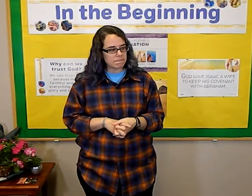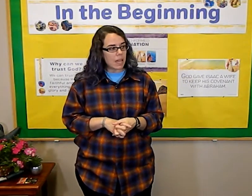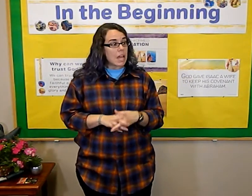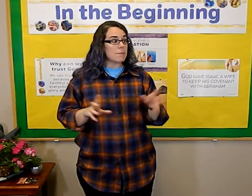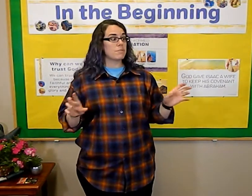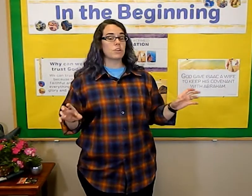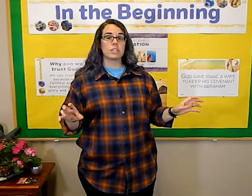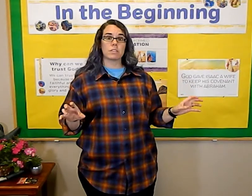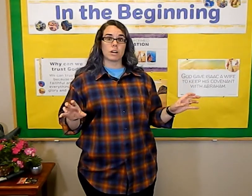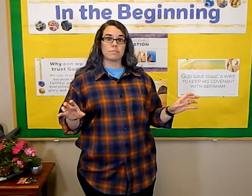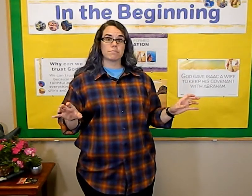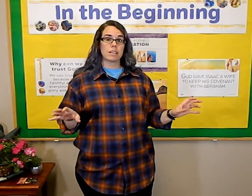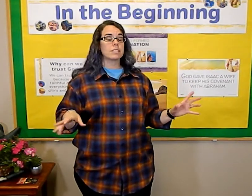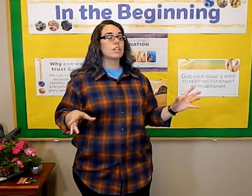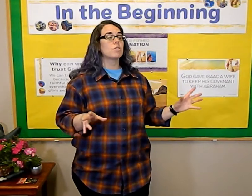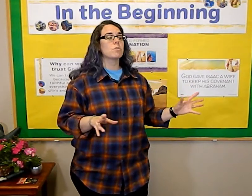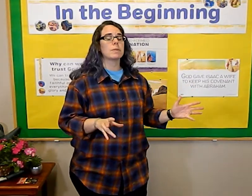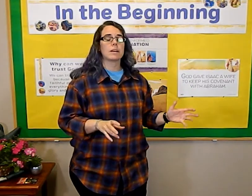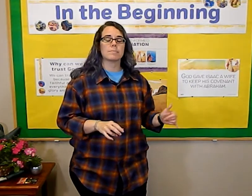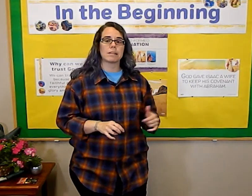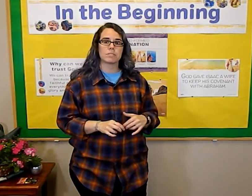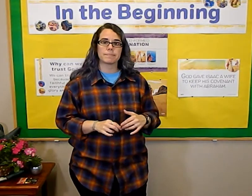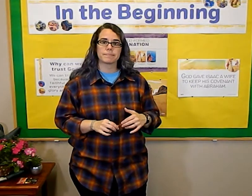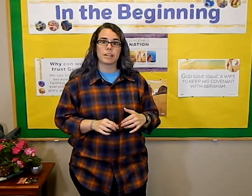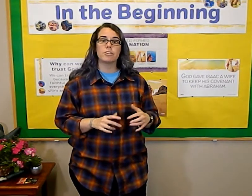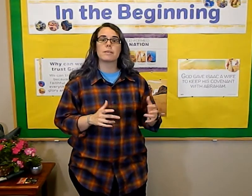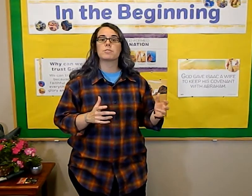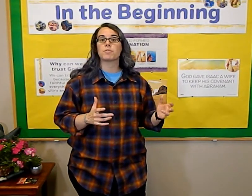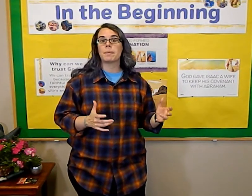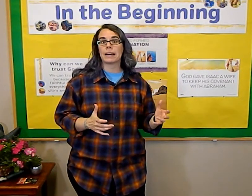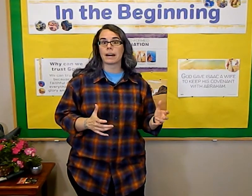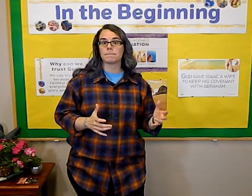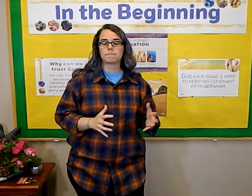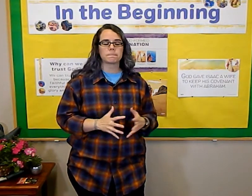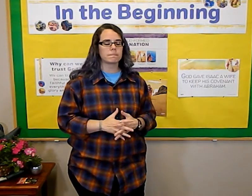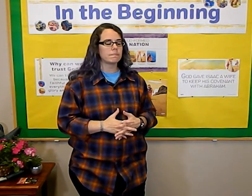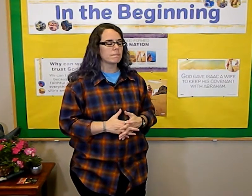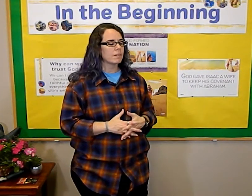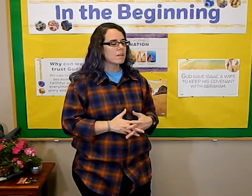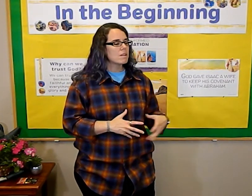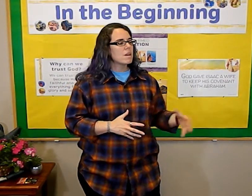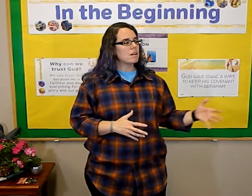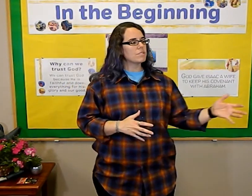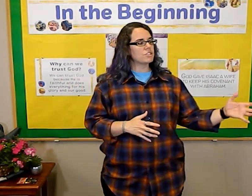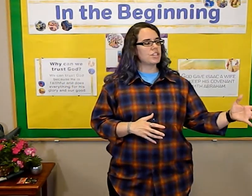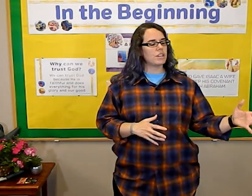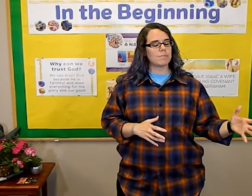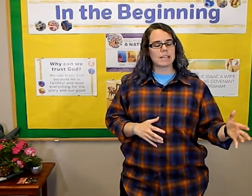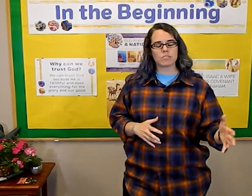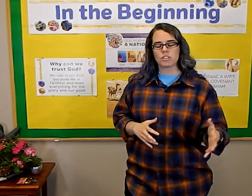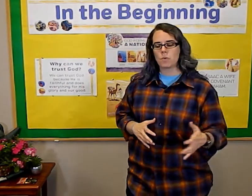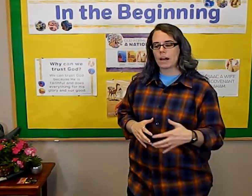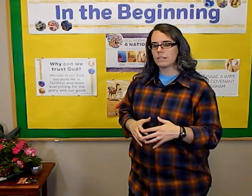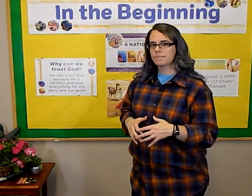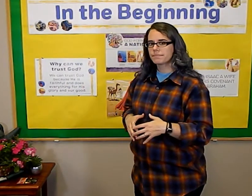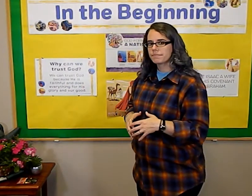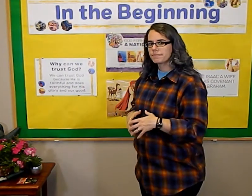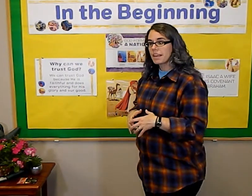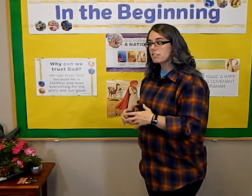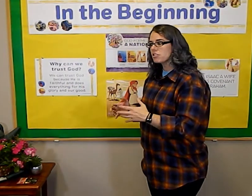And before long, this young woman comes out. And her name is Rebekah. And she comes out to the well. And the servant